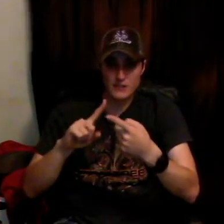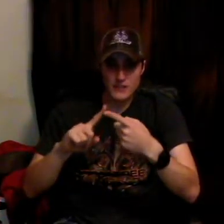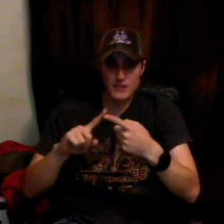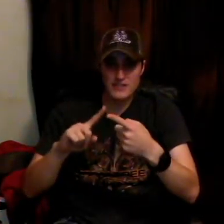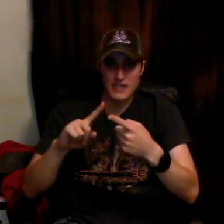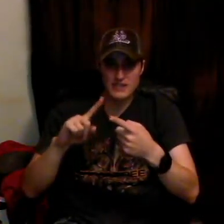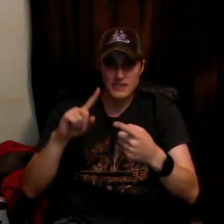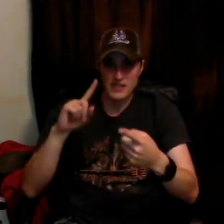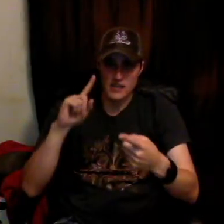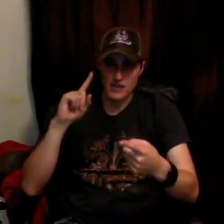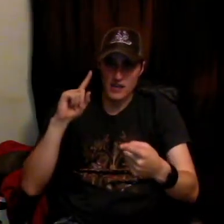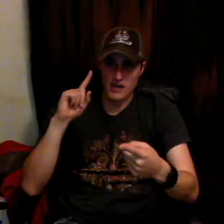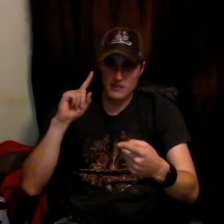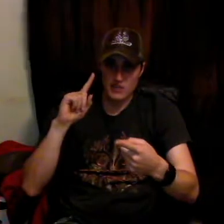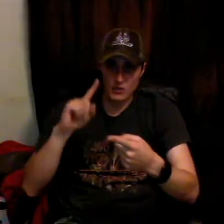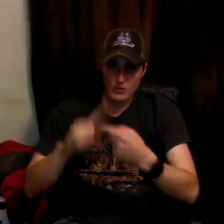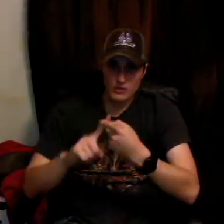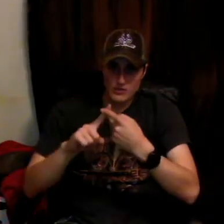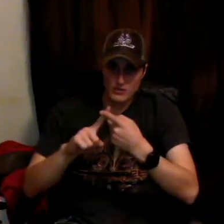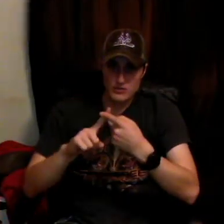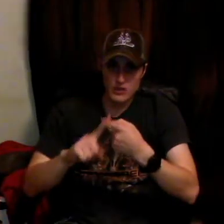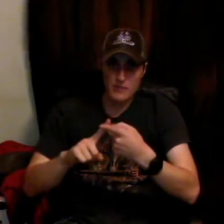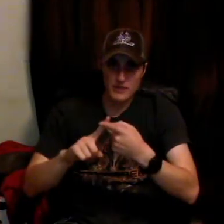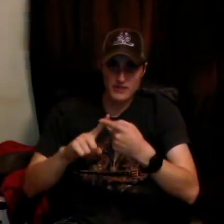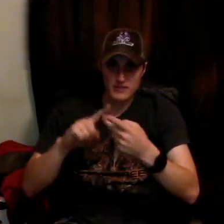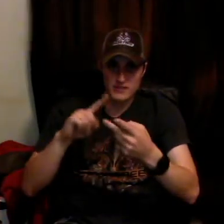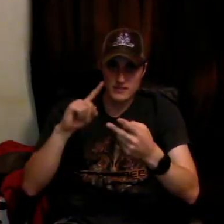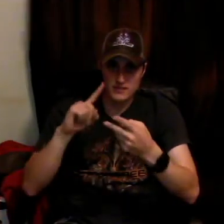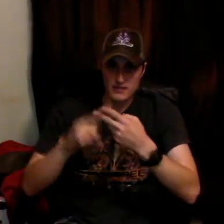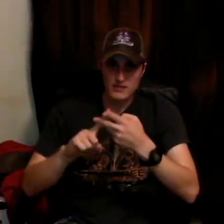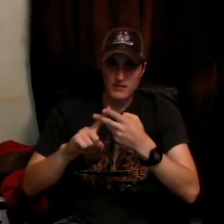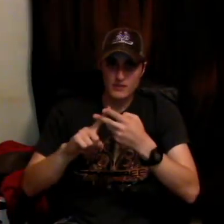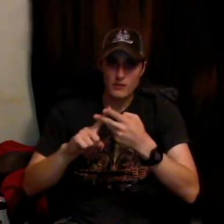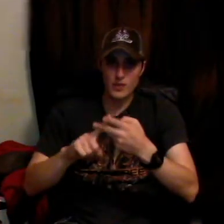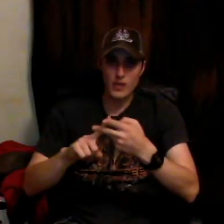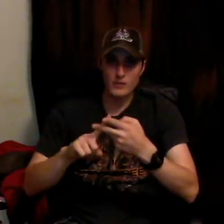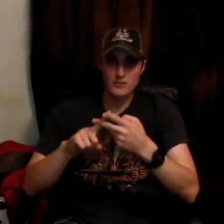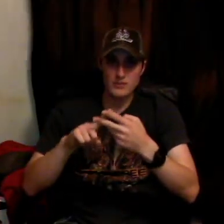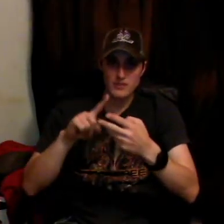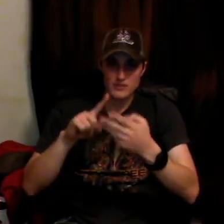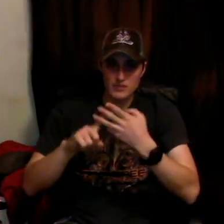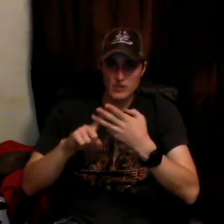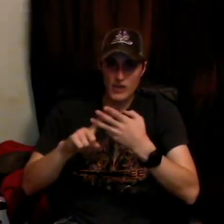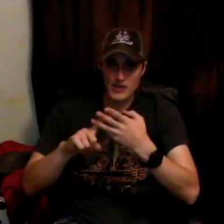different deer signs. Alright, so droppings, rubs, scrapes,